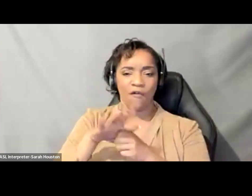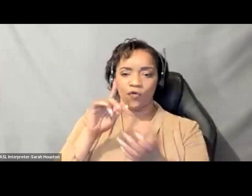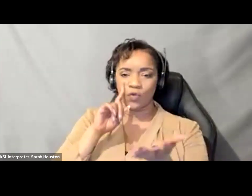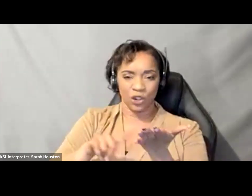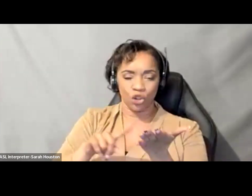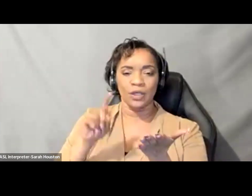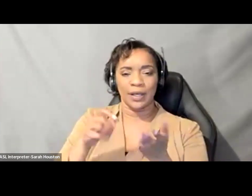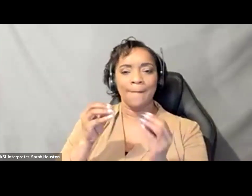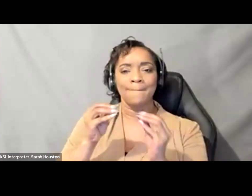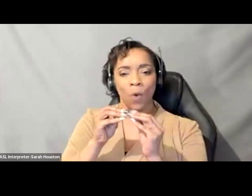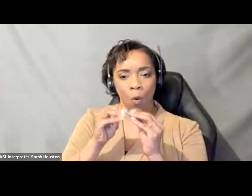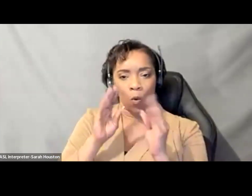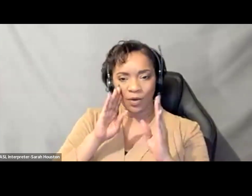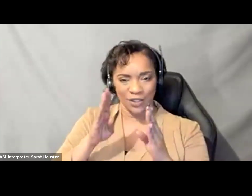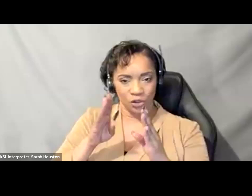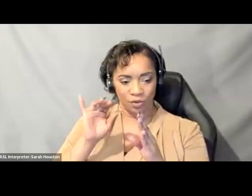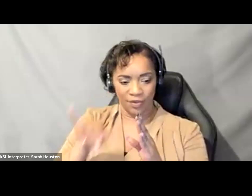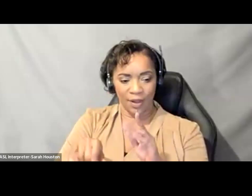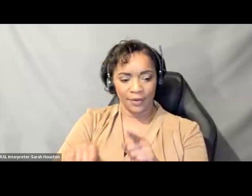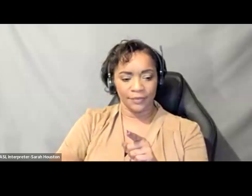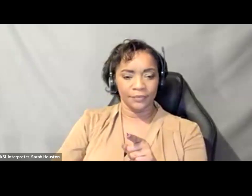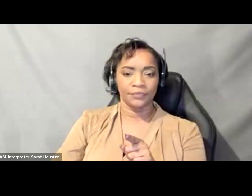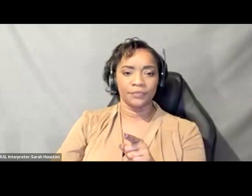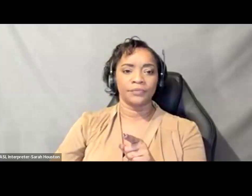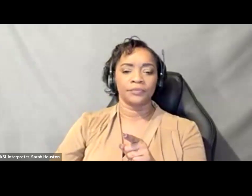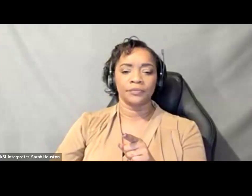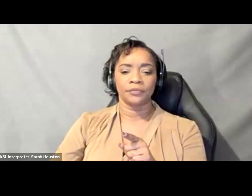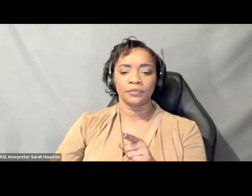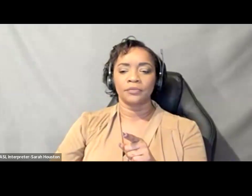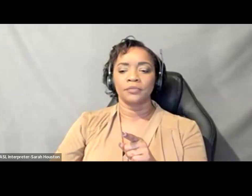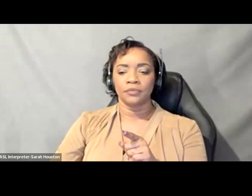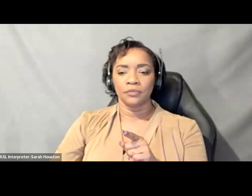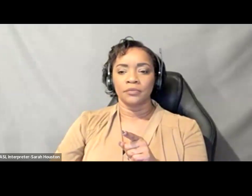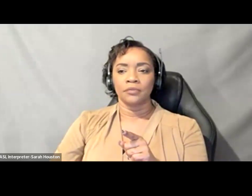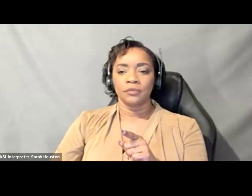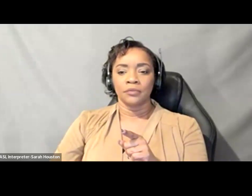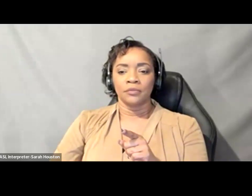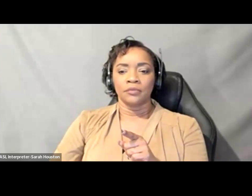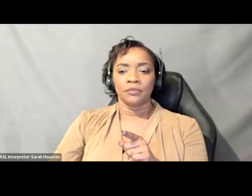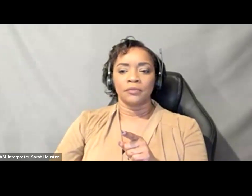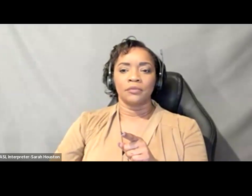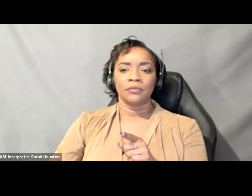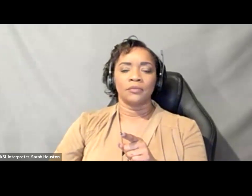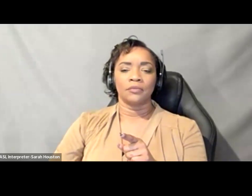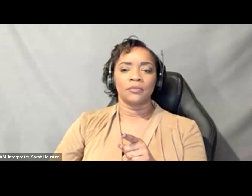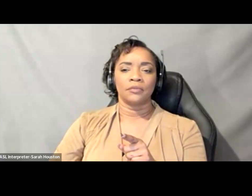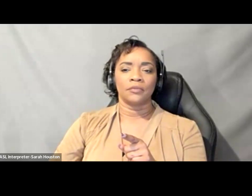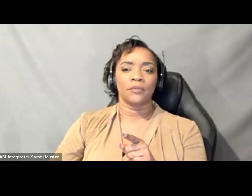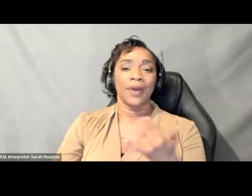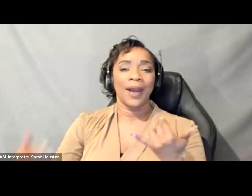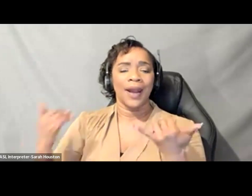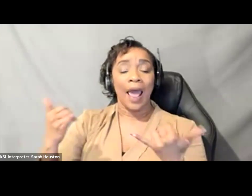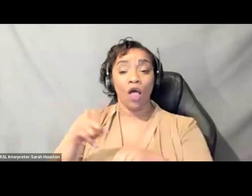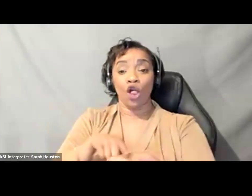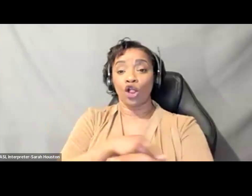it. And so as far as long-term effects of COVID-19 and long COVID and similarities to others, I